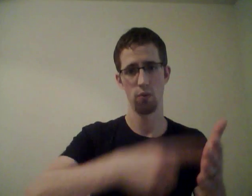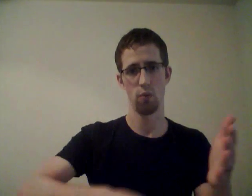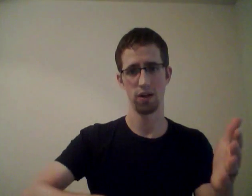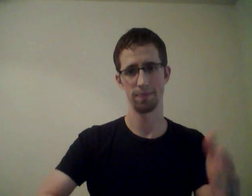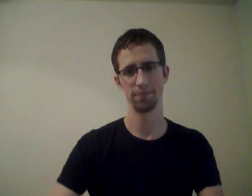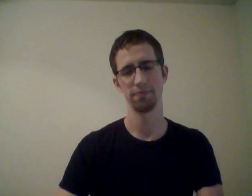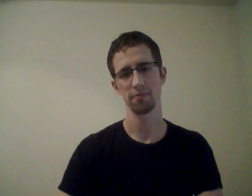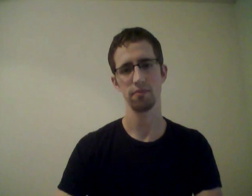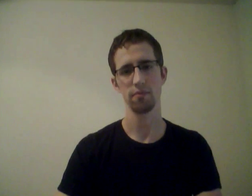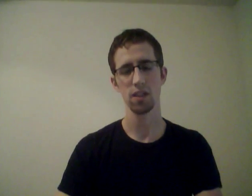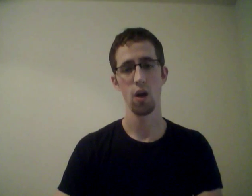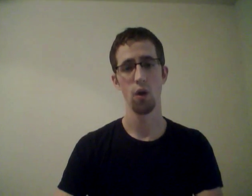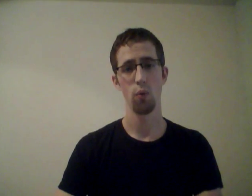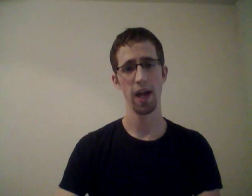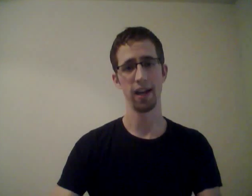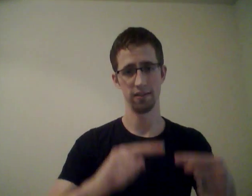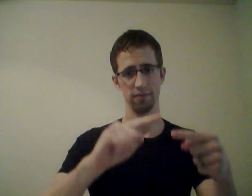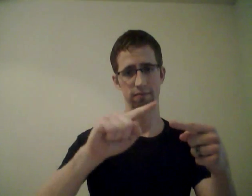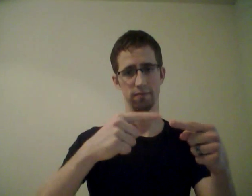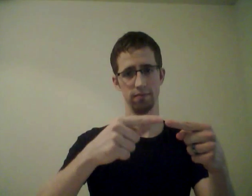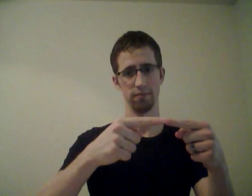what? When?